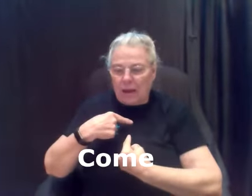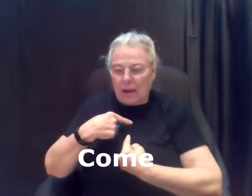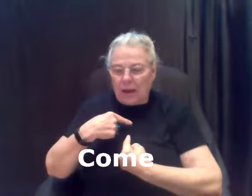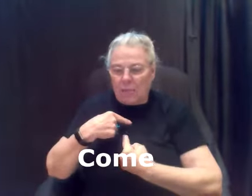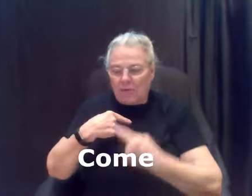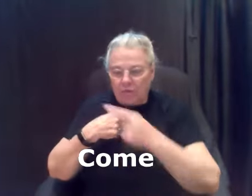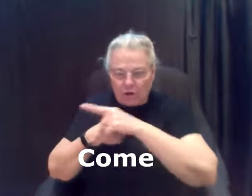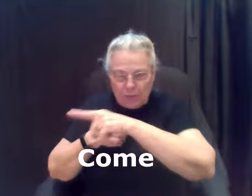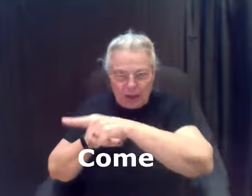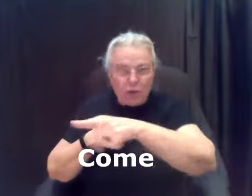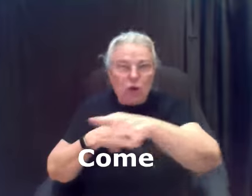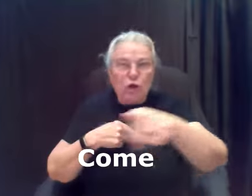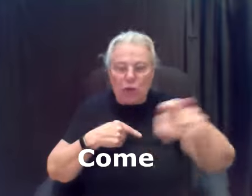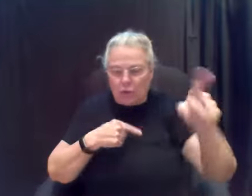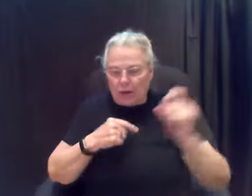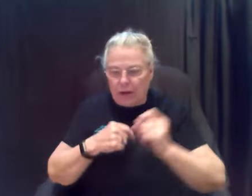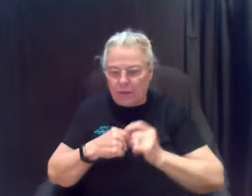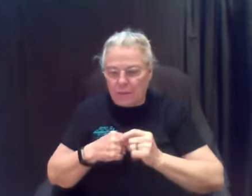And we've talked about you here.